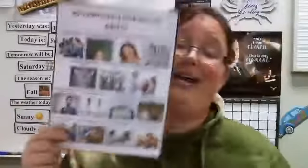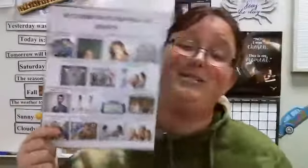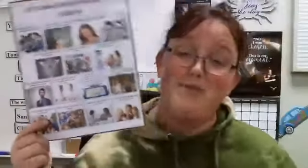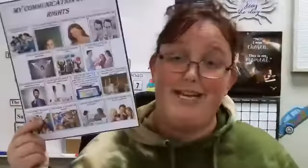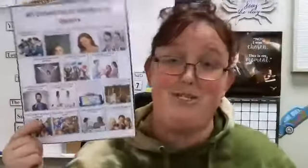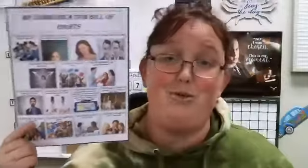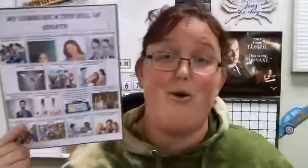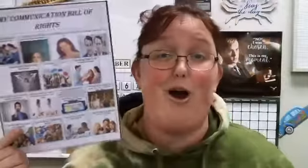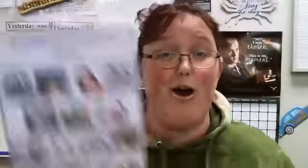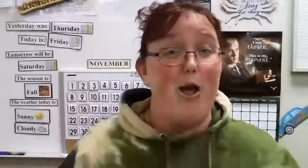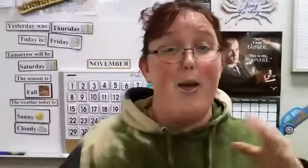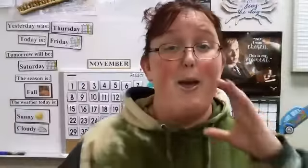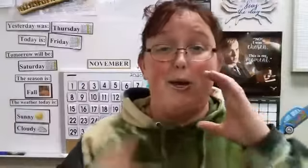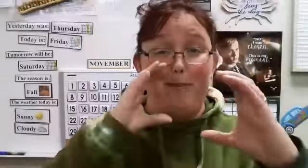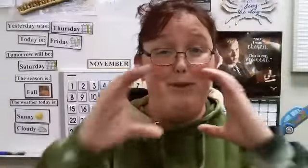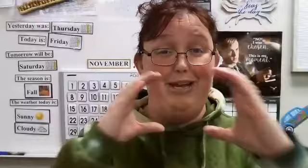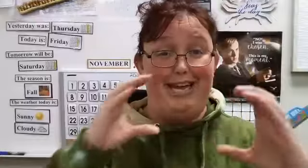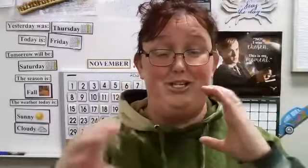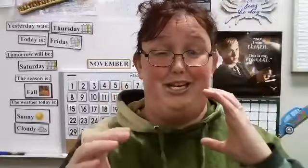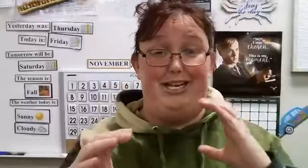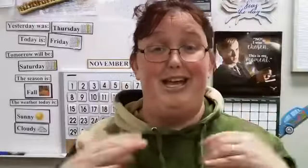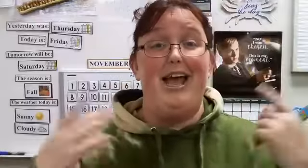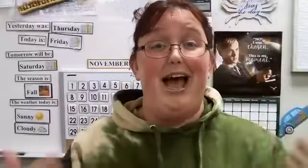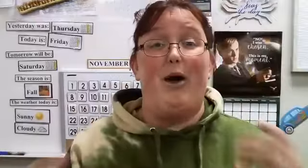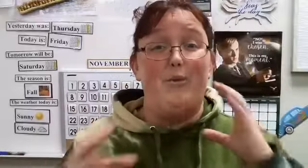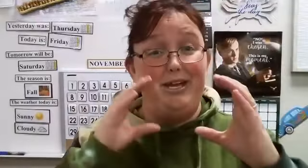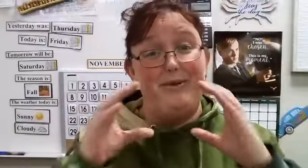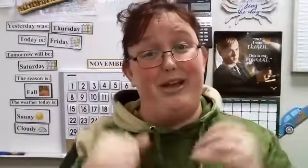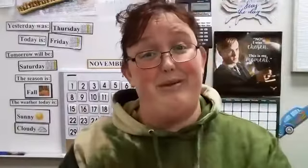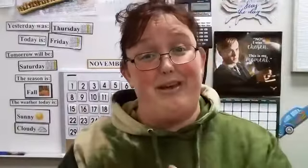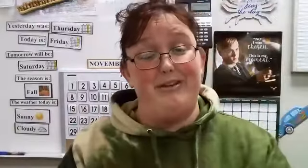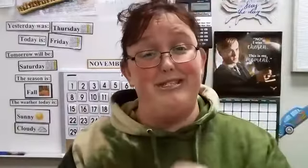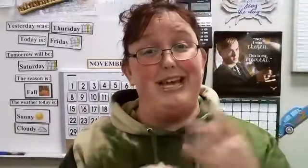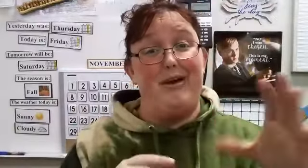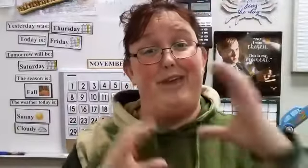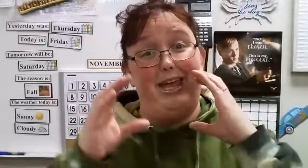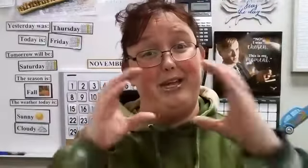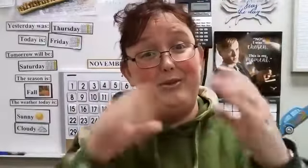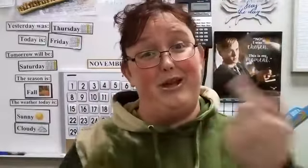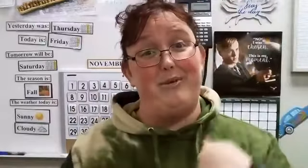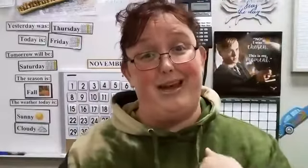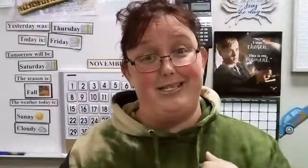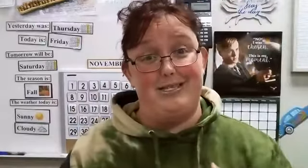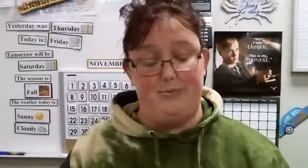rights pertain to our communication, how we communicate with others and how they communicate with us.